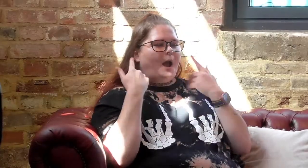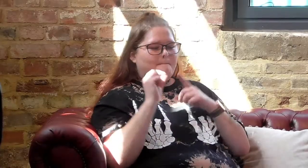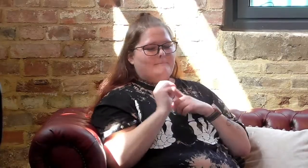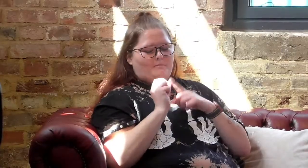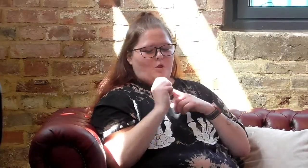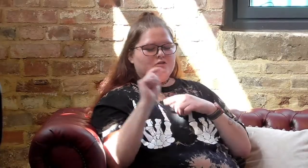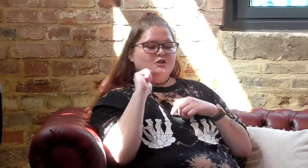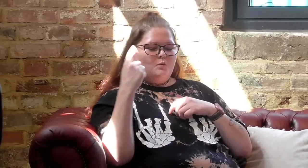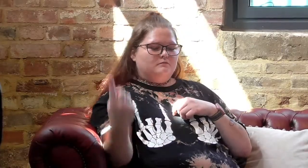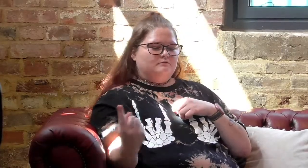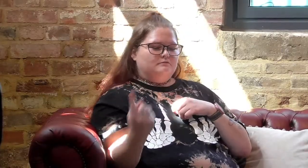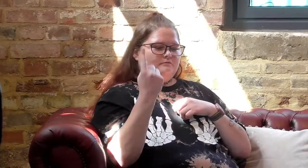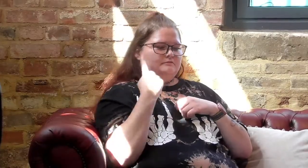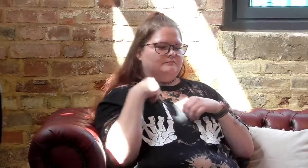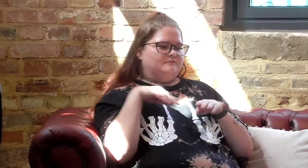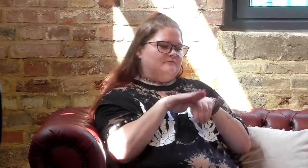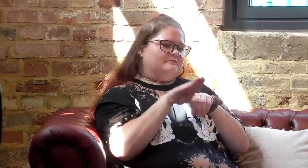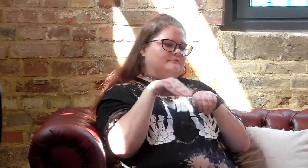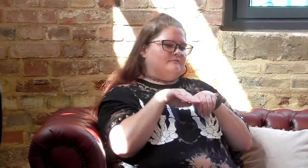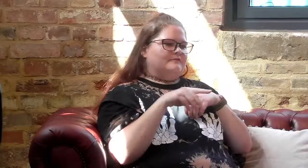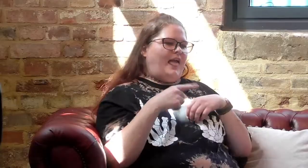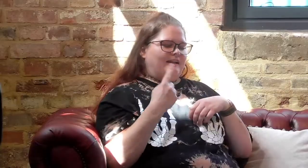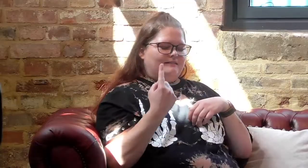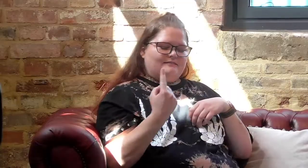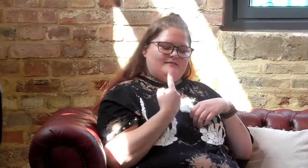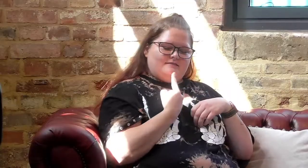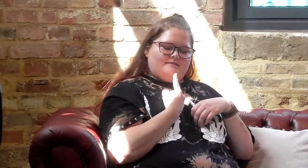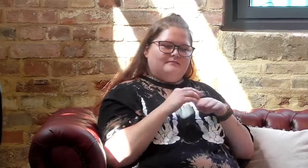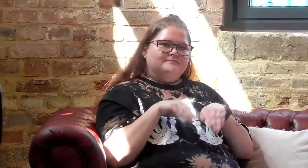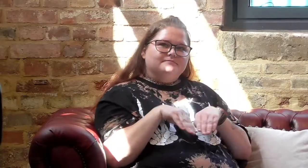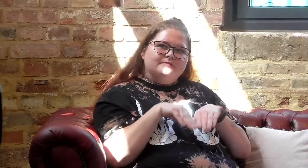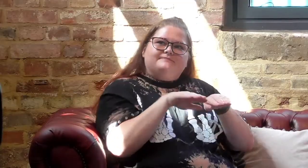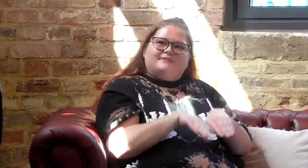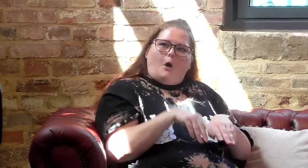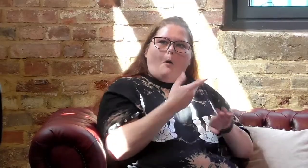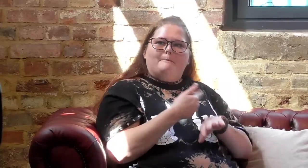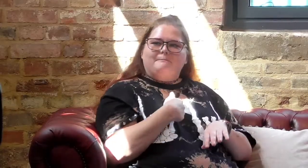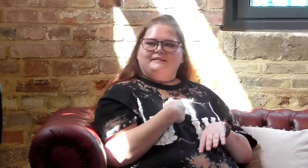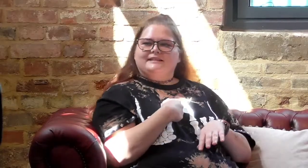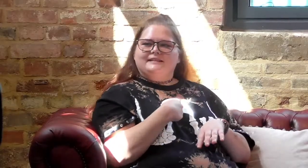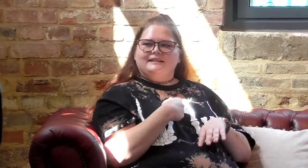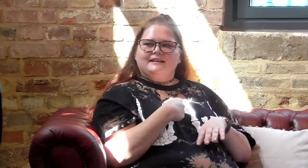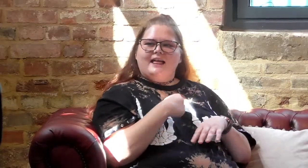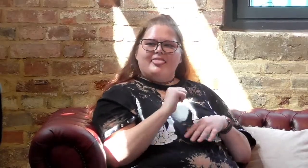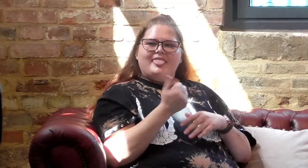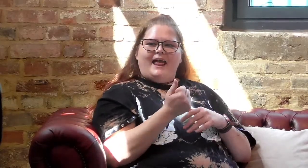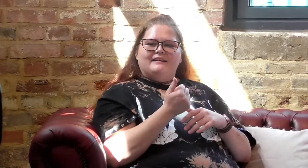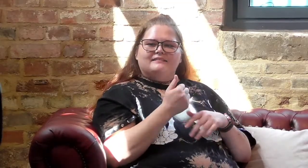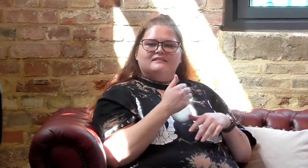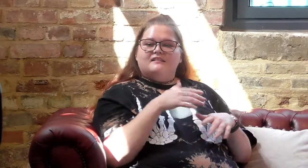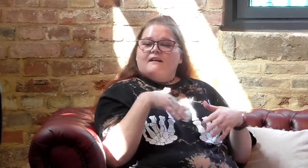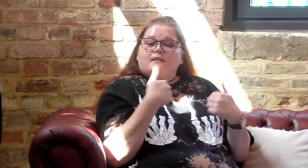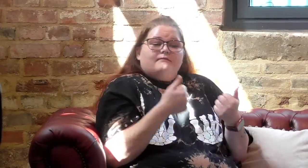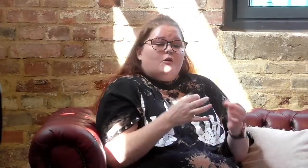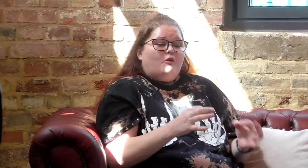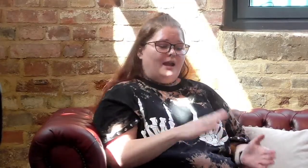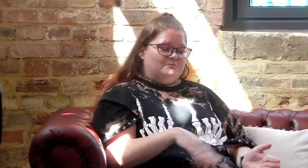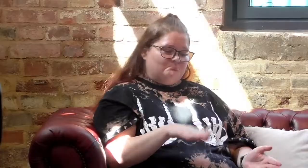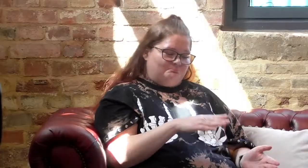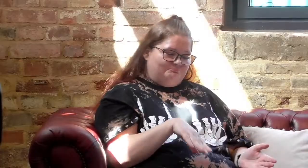cat. So she'll come up to me and sort of pour herself on me and just sort of sit there. And